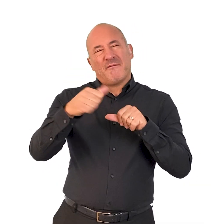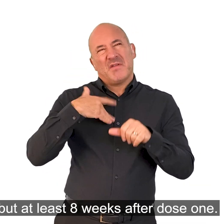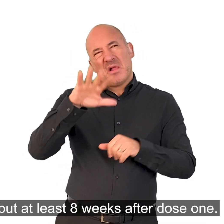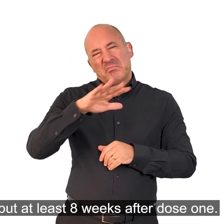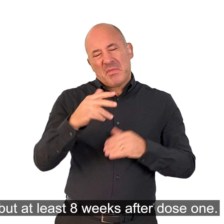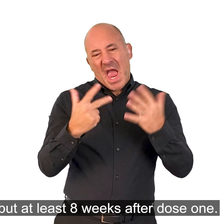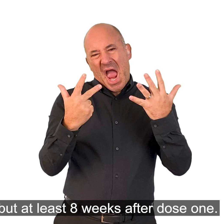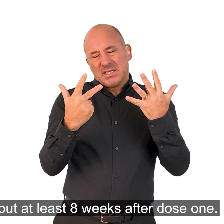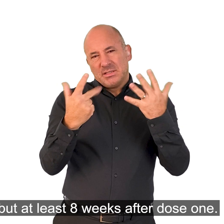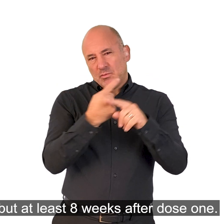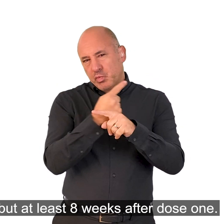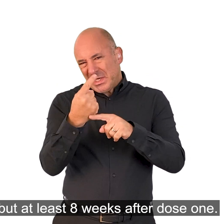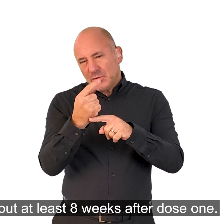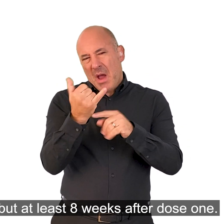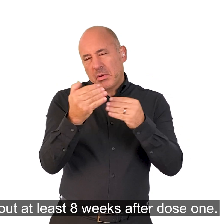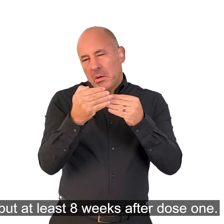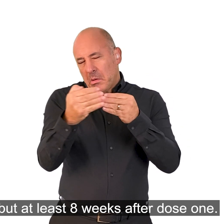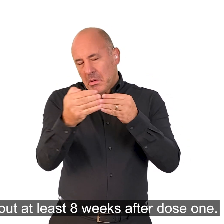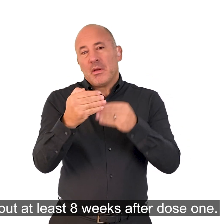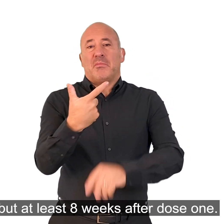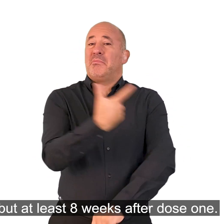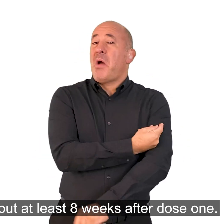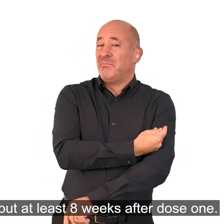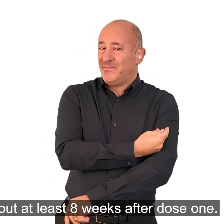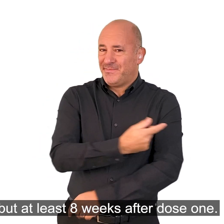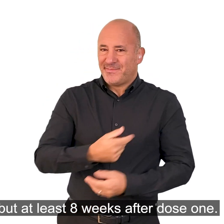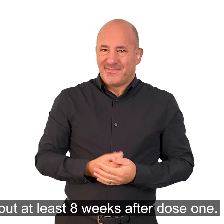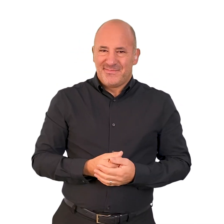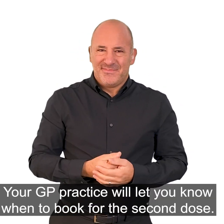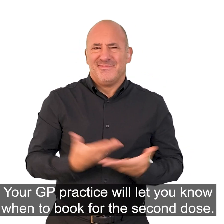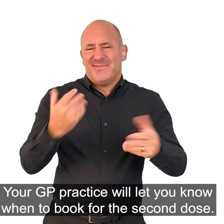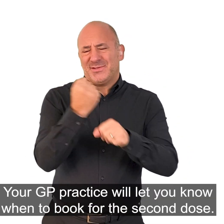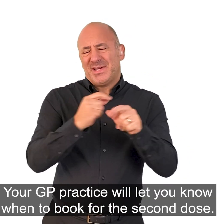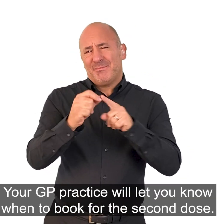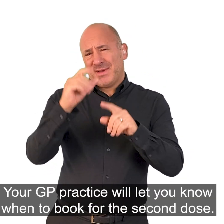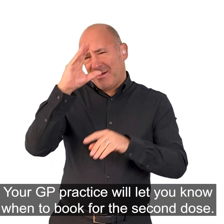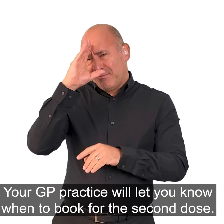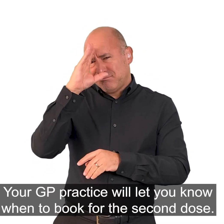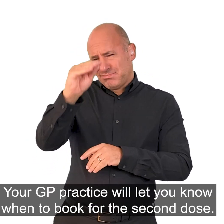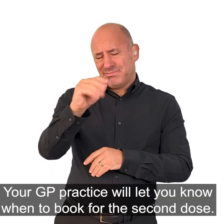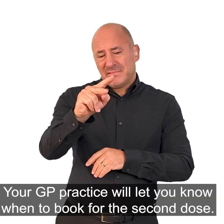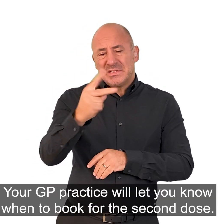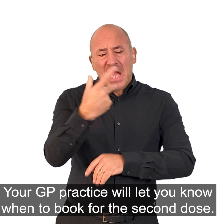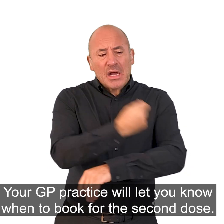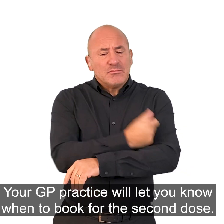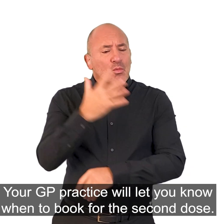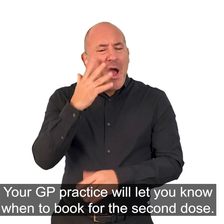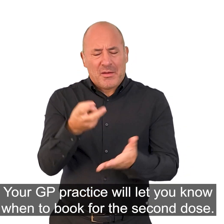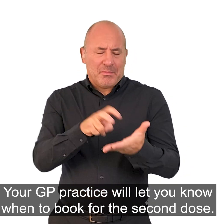but at least 8 weeks after dose 1. Your GP practice will let you know when to book for the